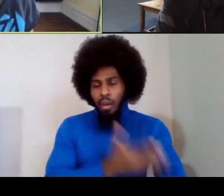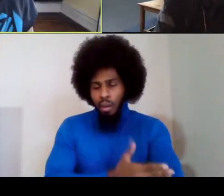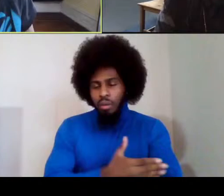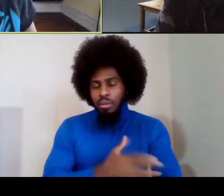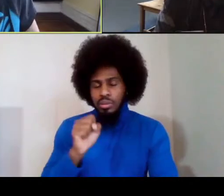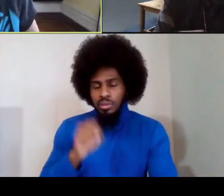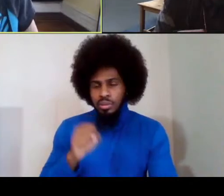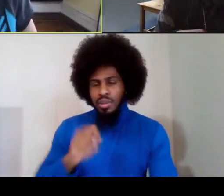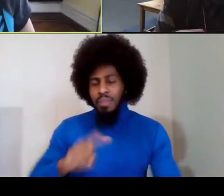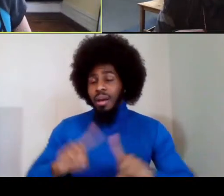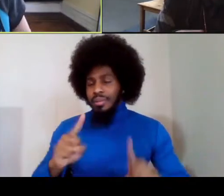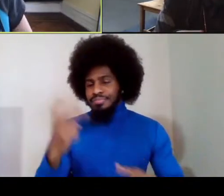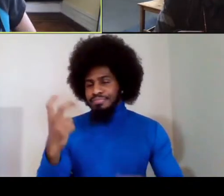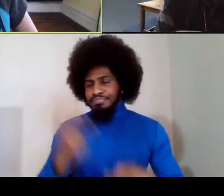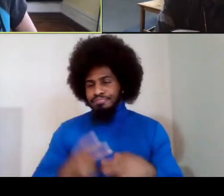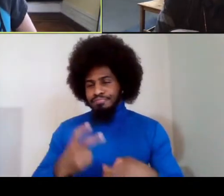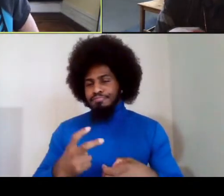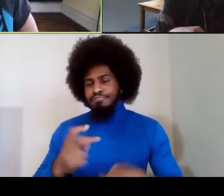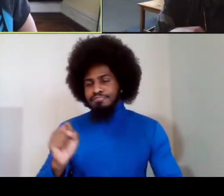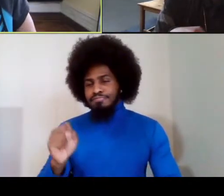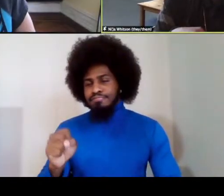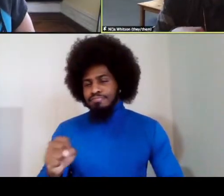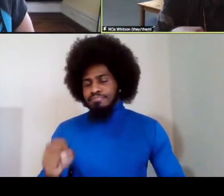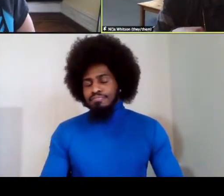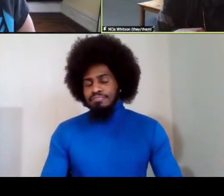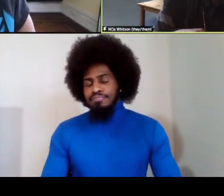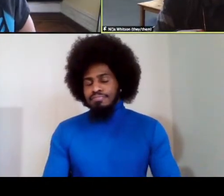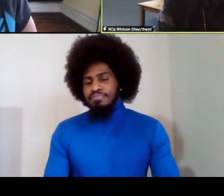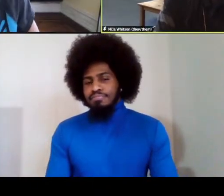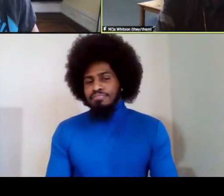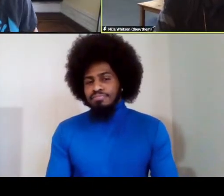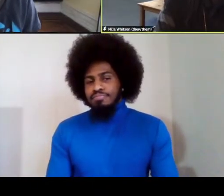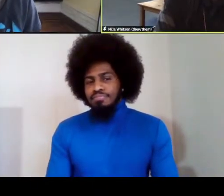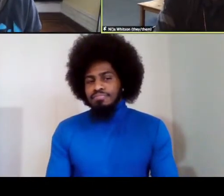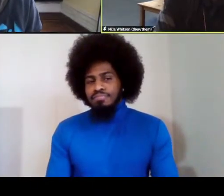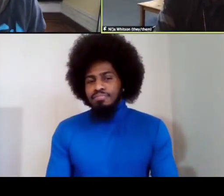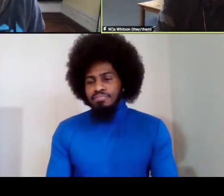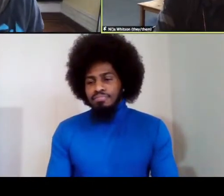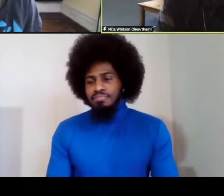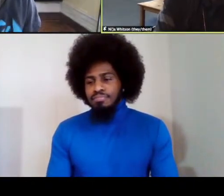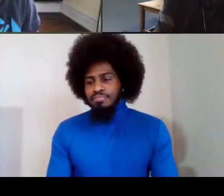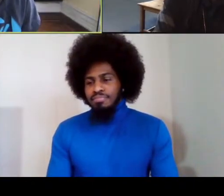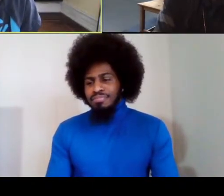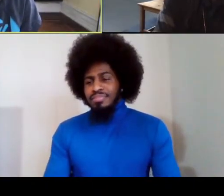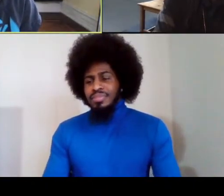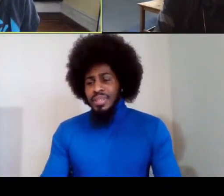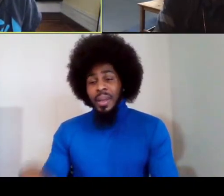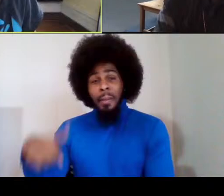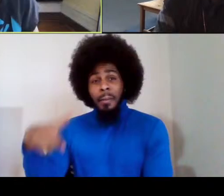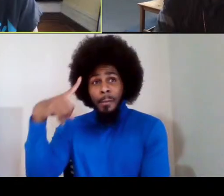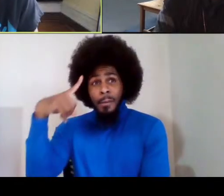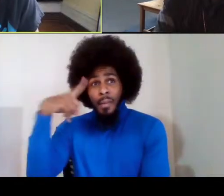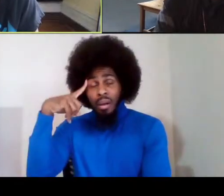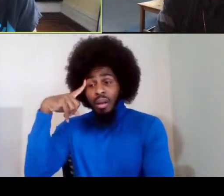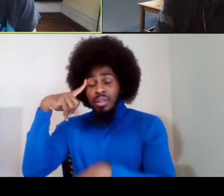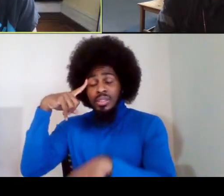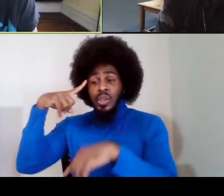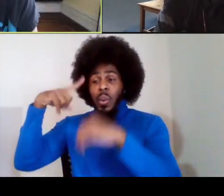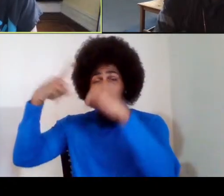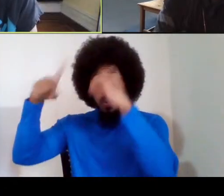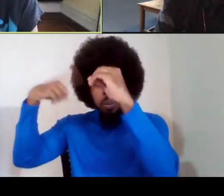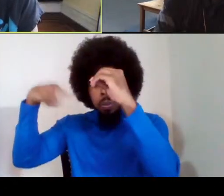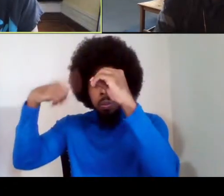it's very hard, you know. Mm-hmm. It's very hard because I, you know, making up dances and dancing